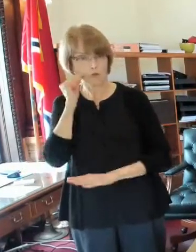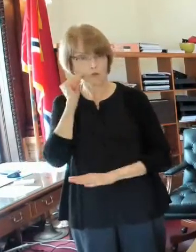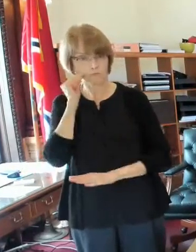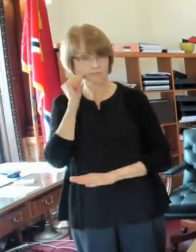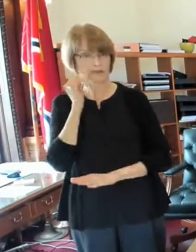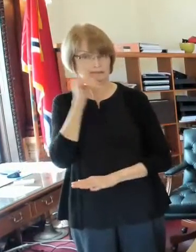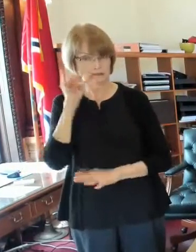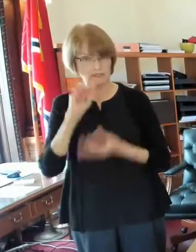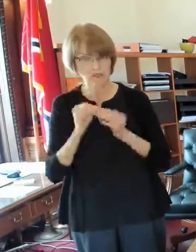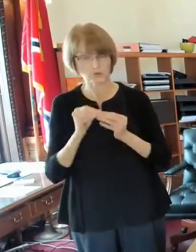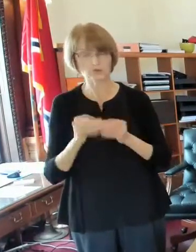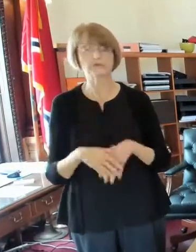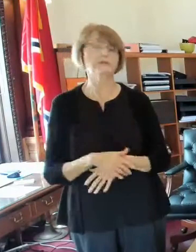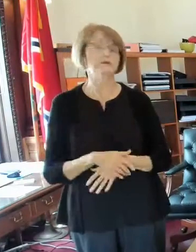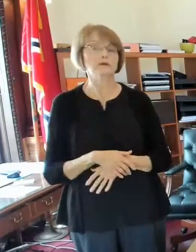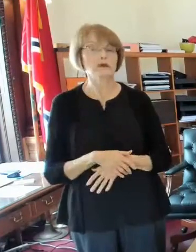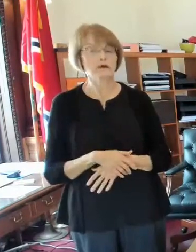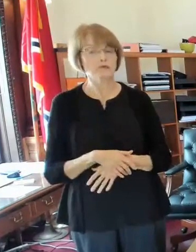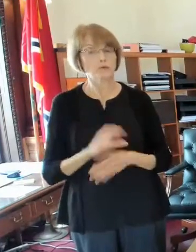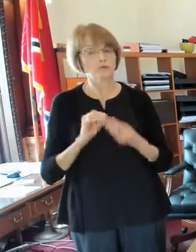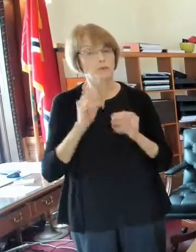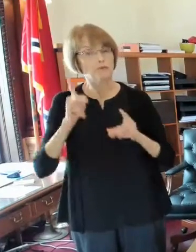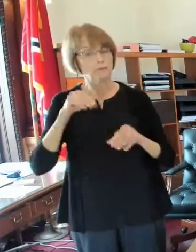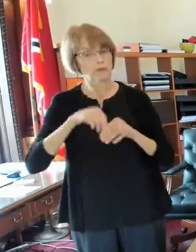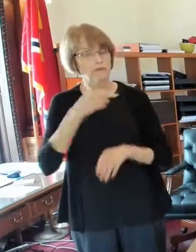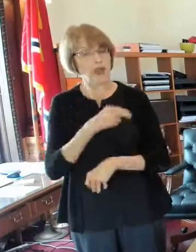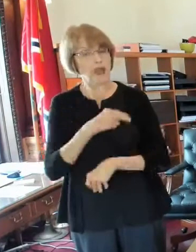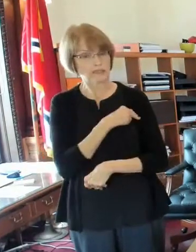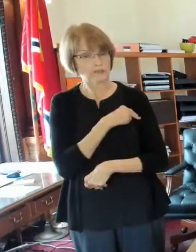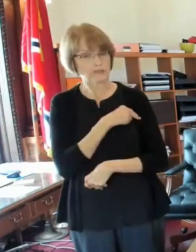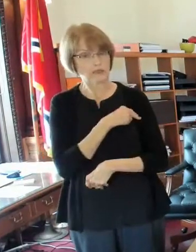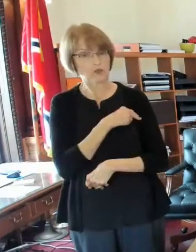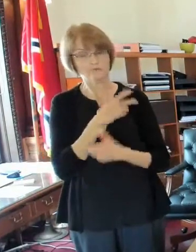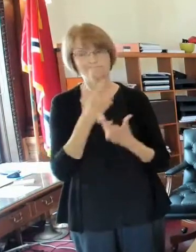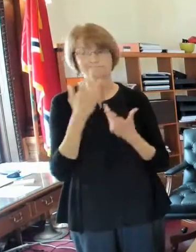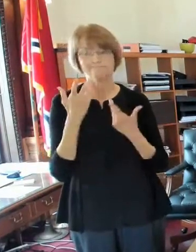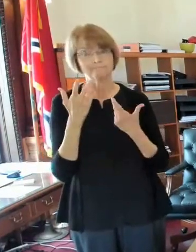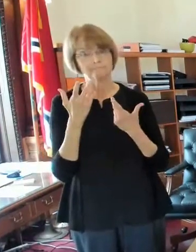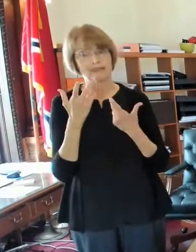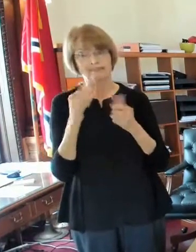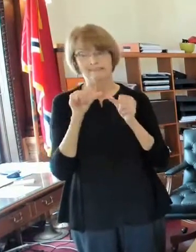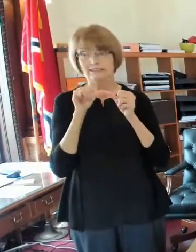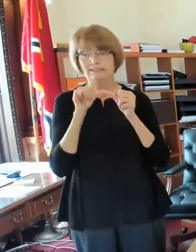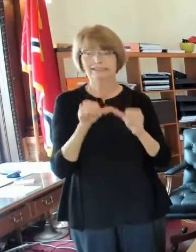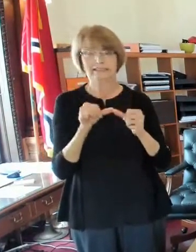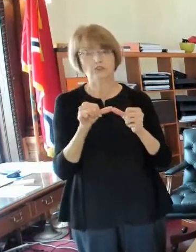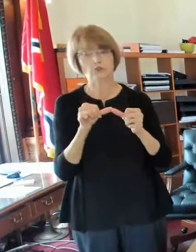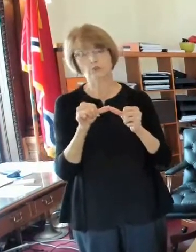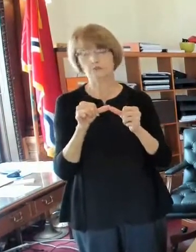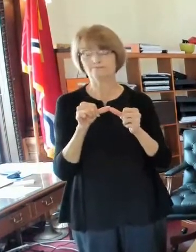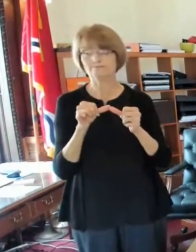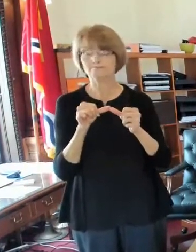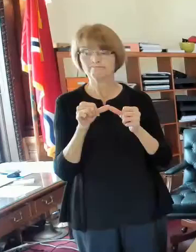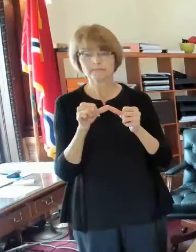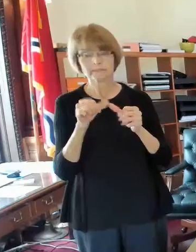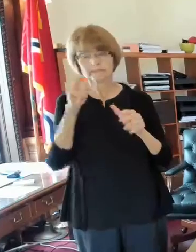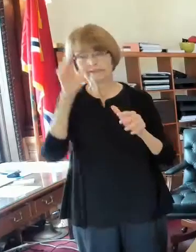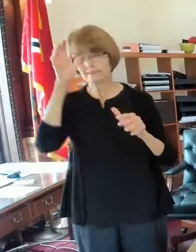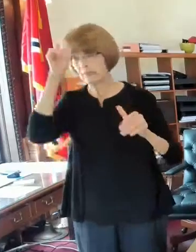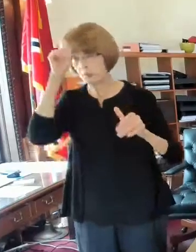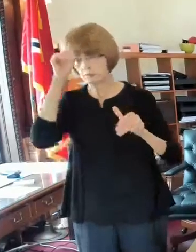numbers, hospitalization numbers, have remained what I would call stubbornly